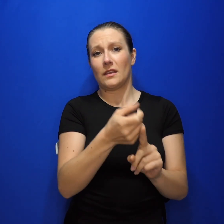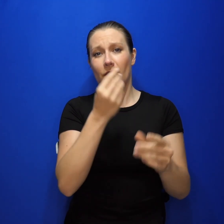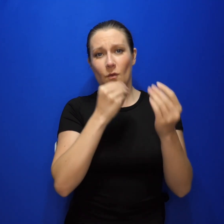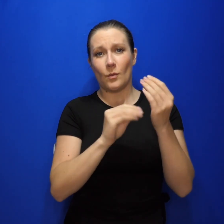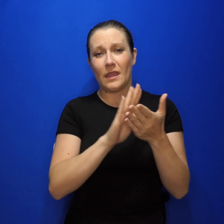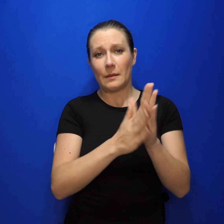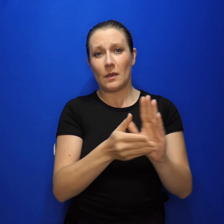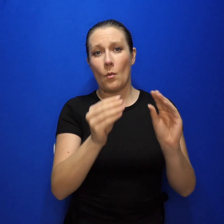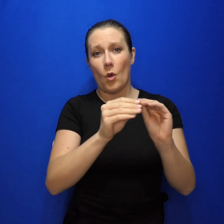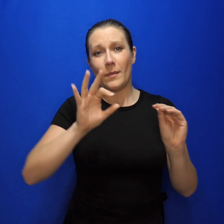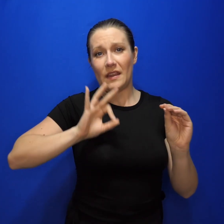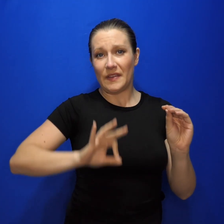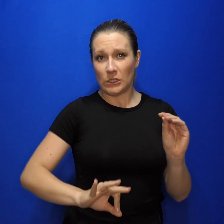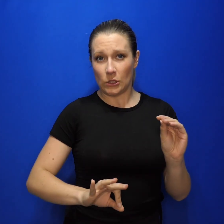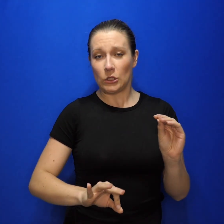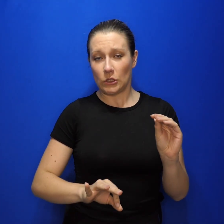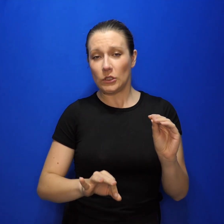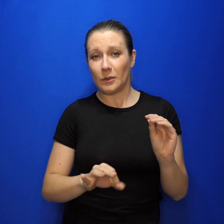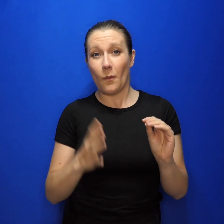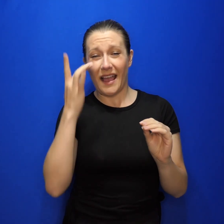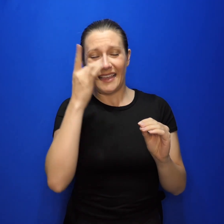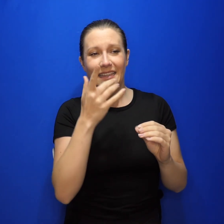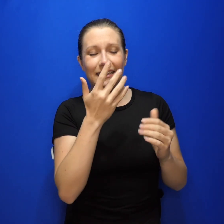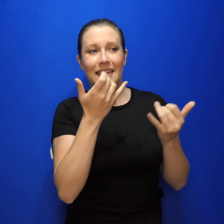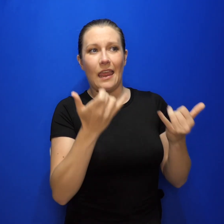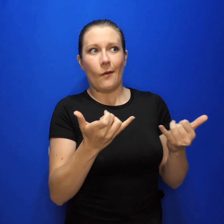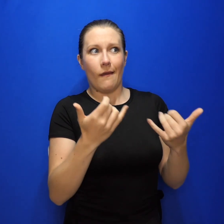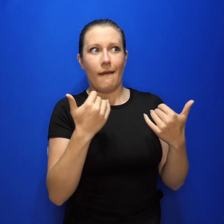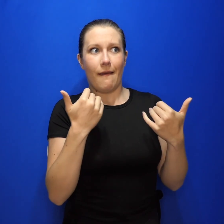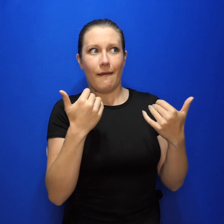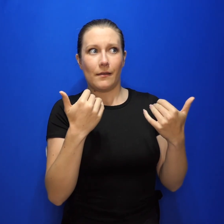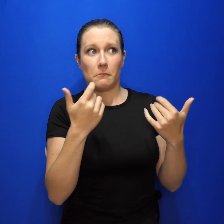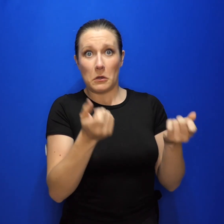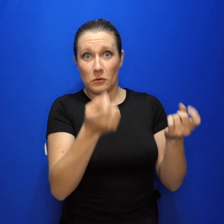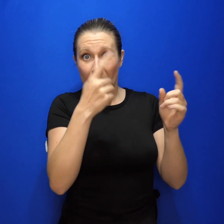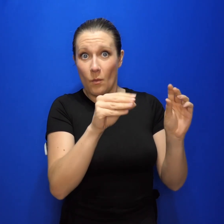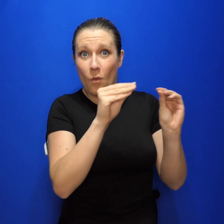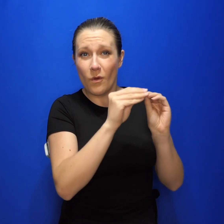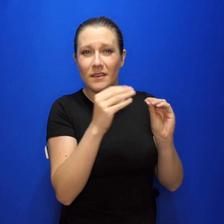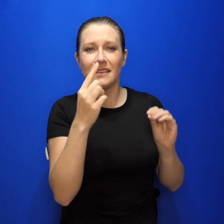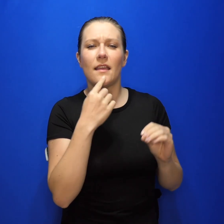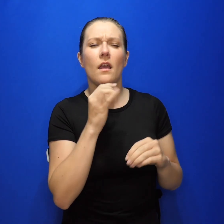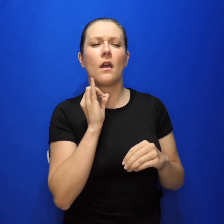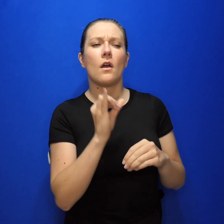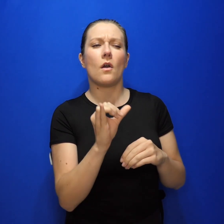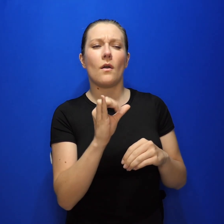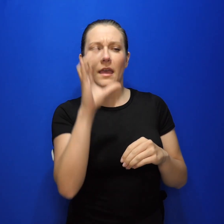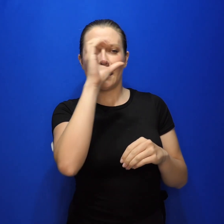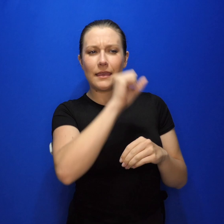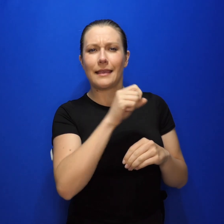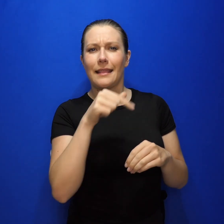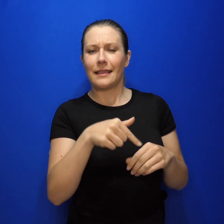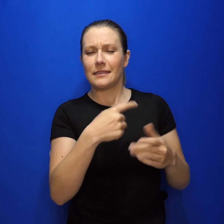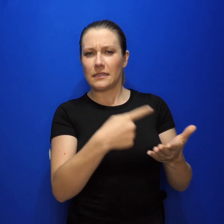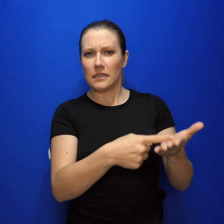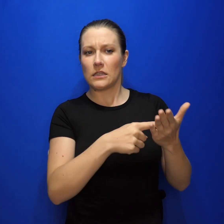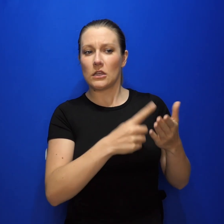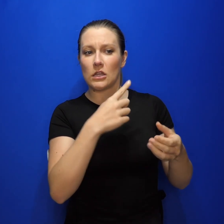more beneficial. Then it sort of adds a layer to understanding, I guess this discussion around like